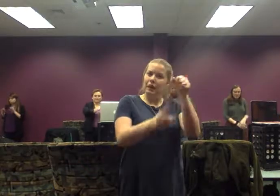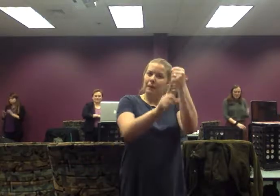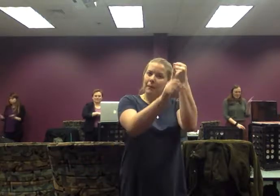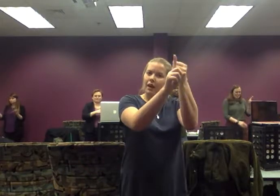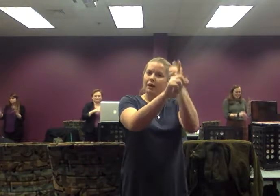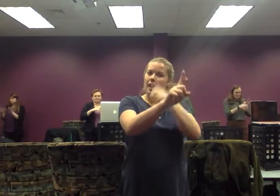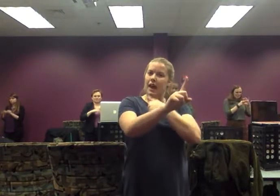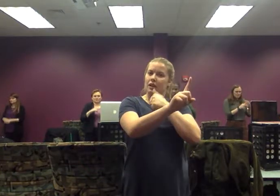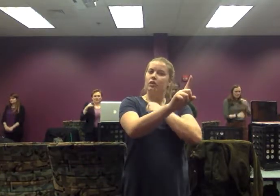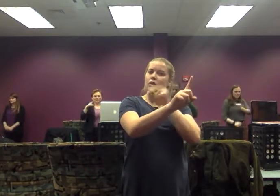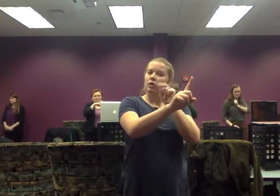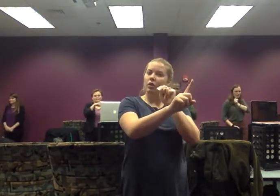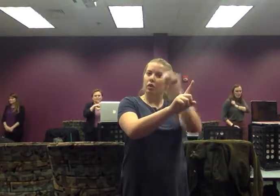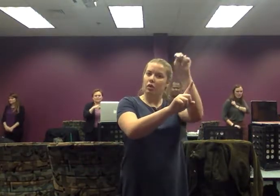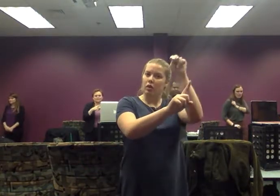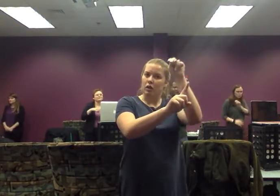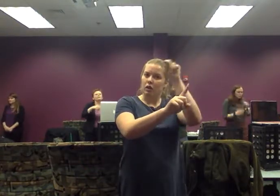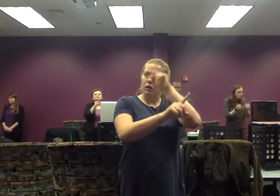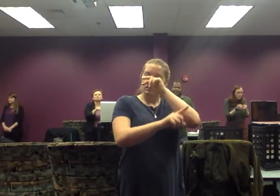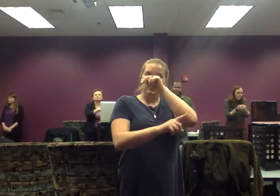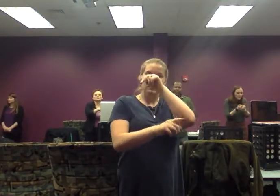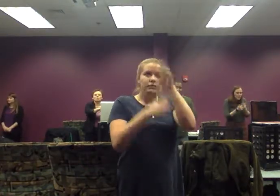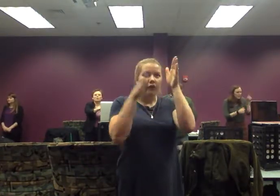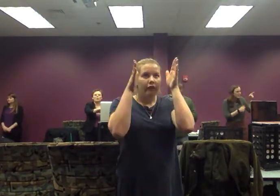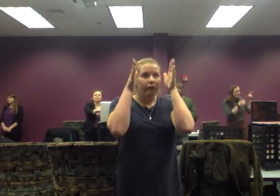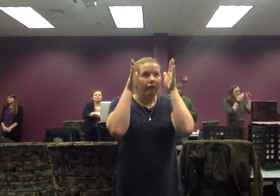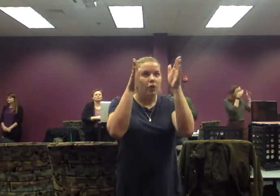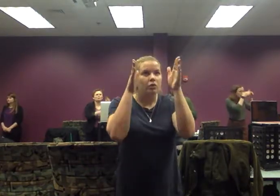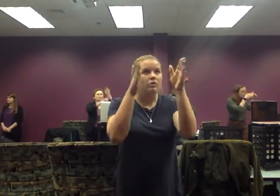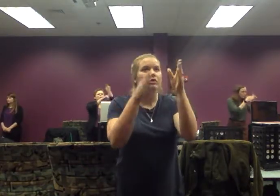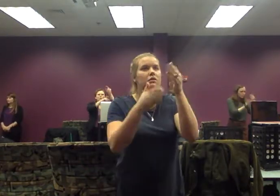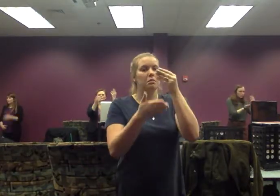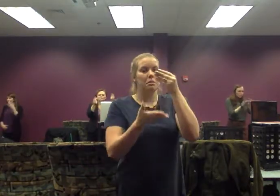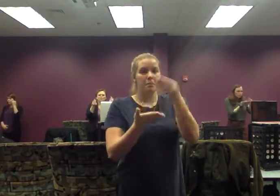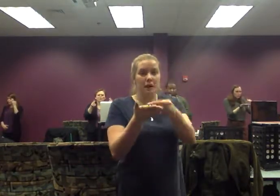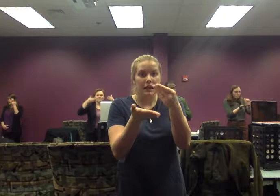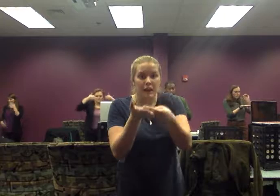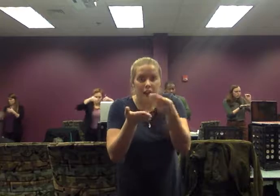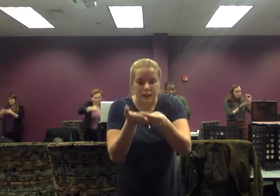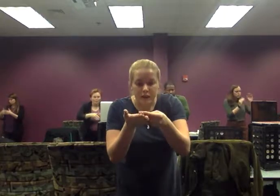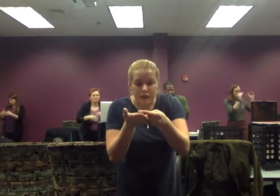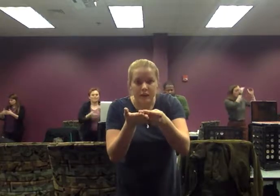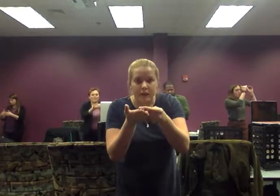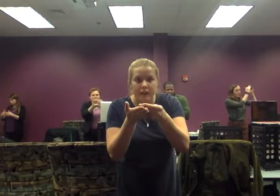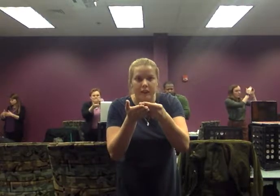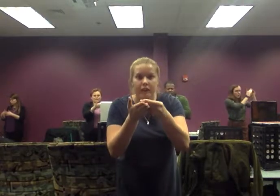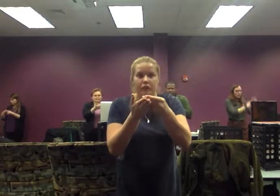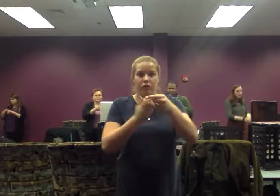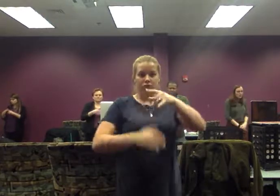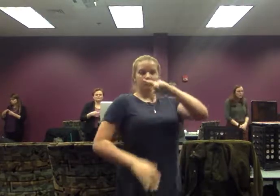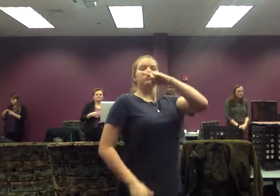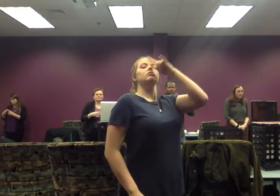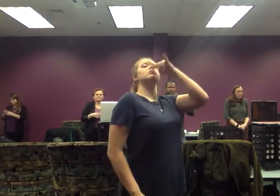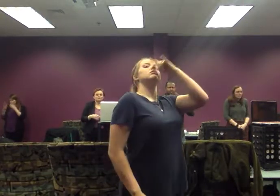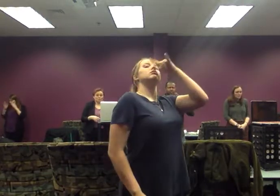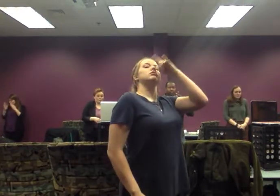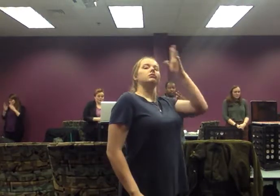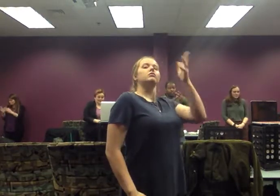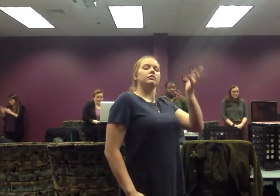industries began to concentrate wealth at the top. Far more than just landed aristocracy, we now had